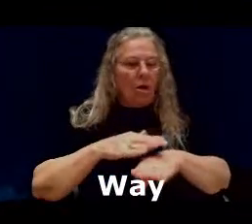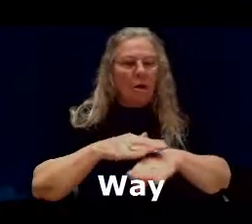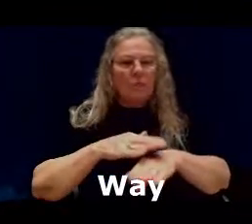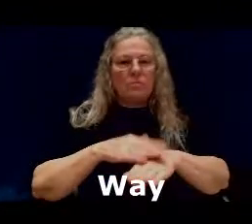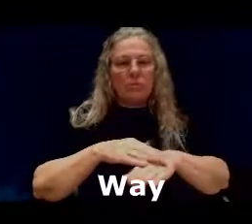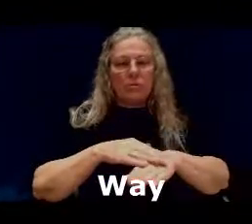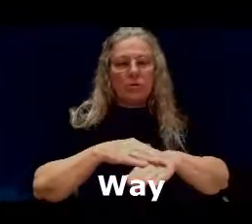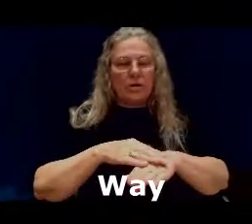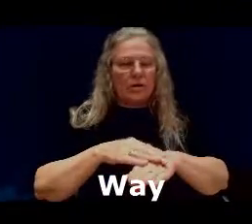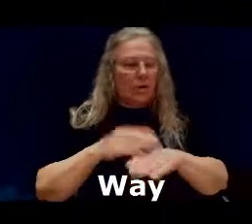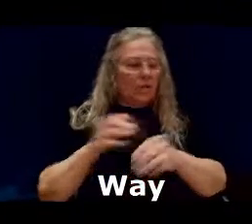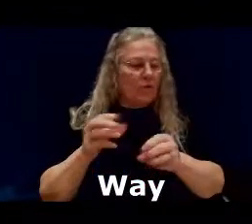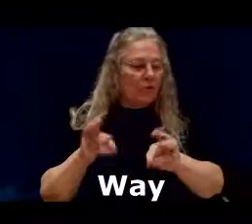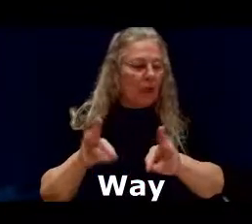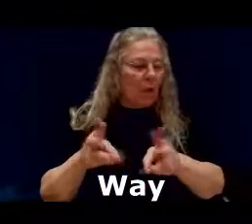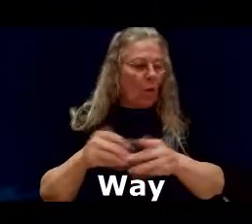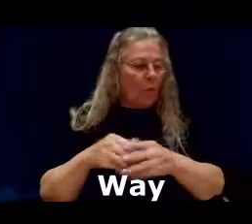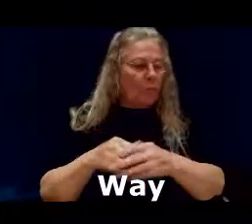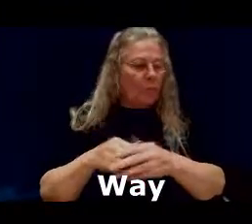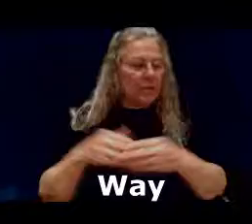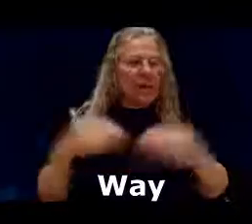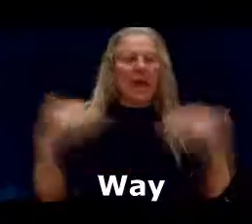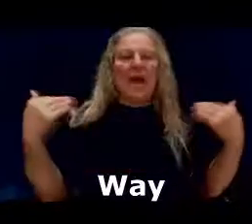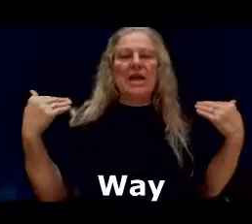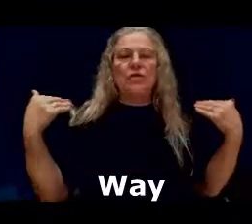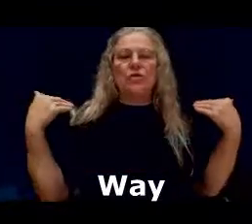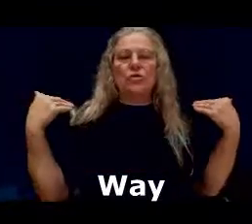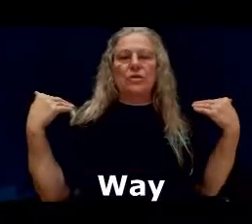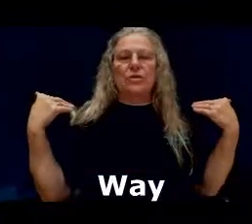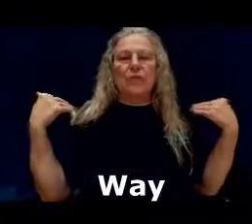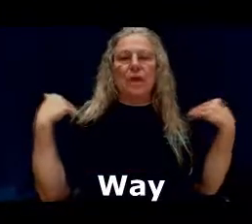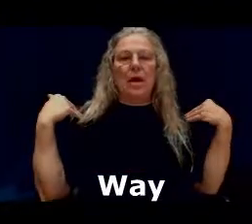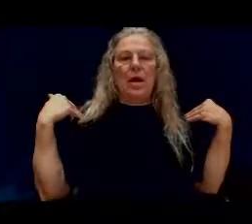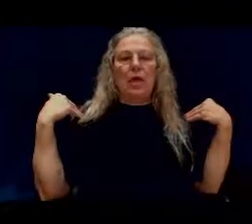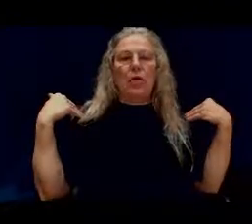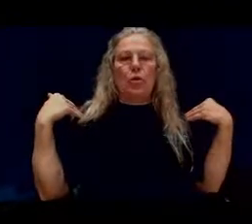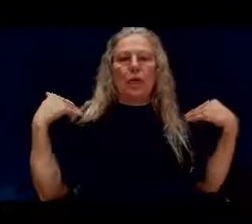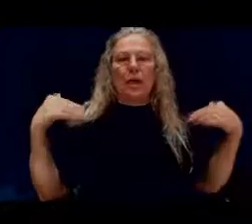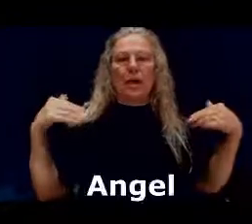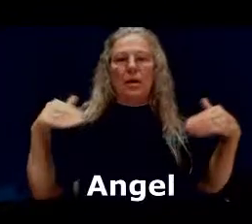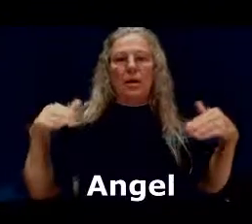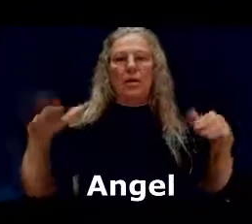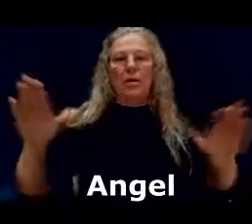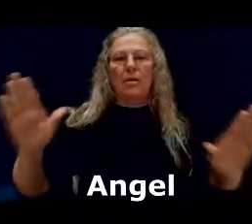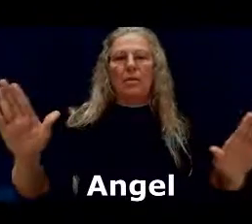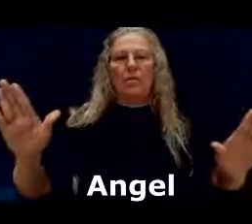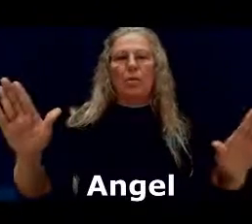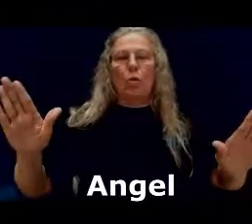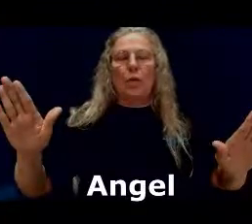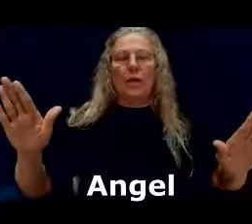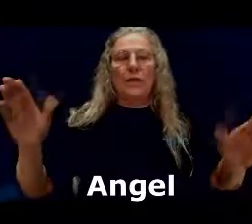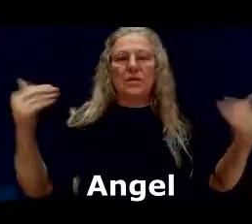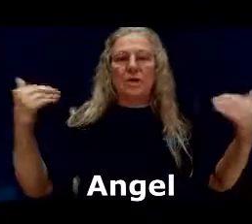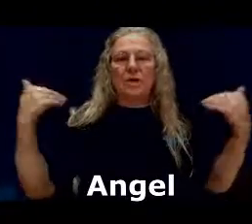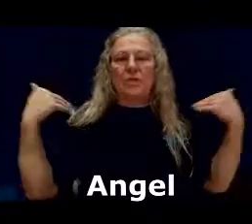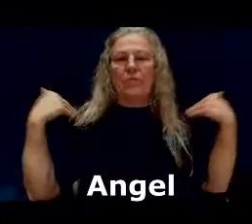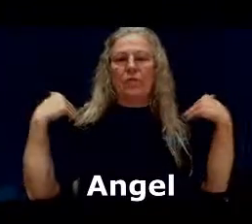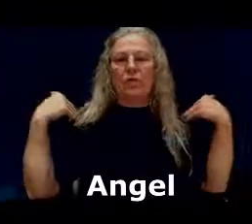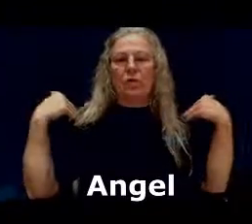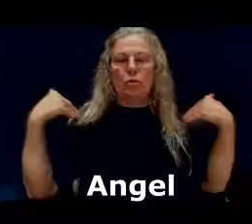On, and of course, and we've talked about way. Angels. You're making the wings from the